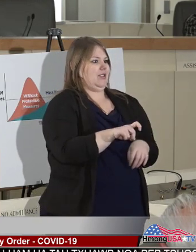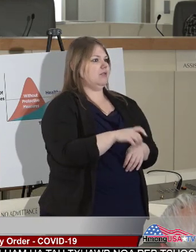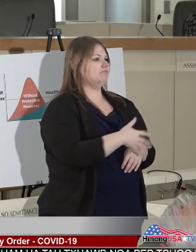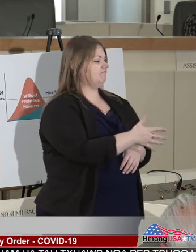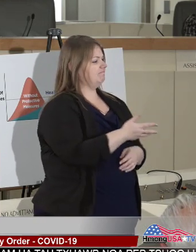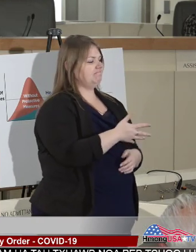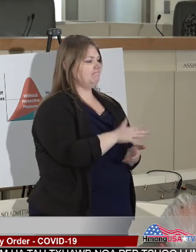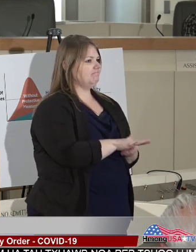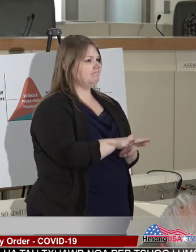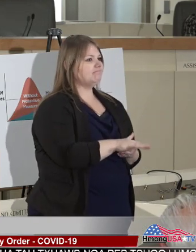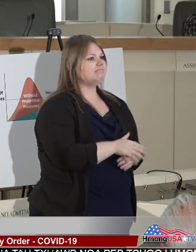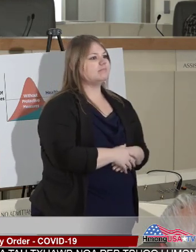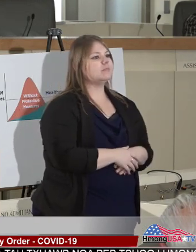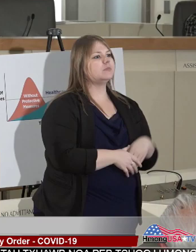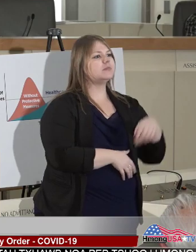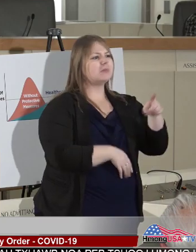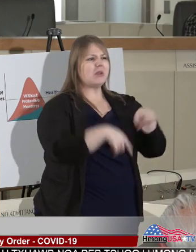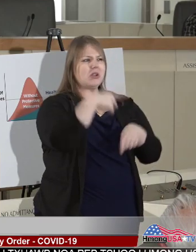enough. It's